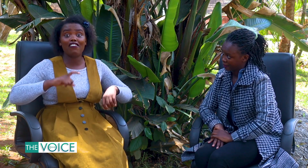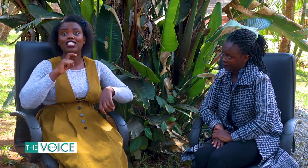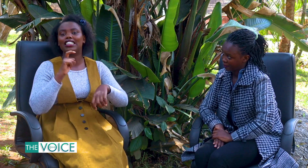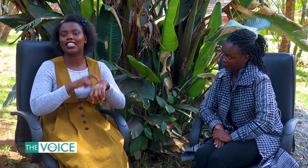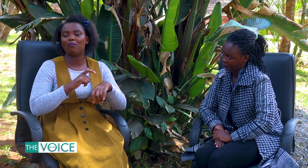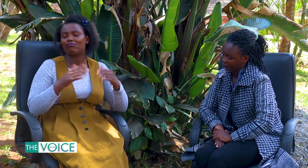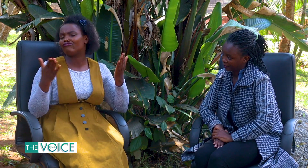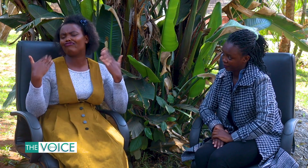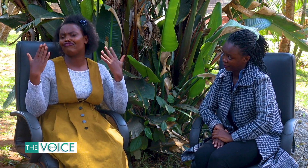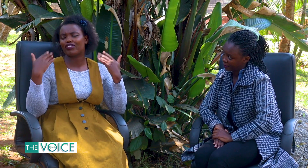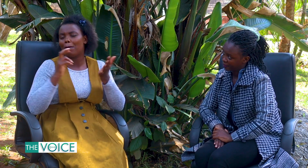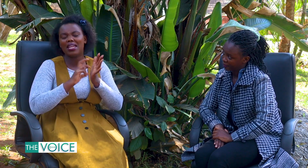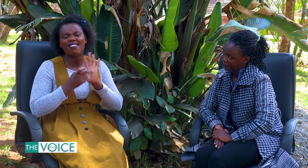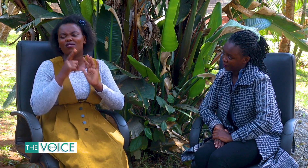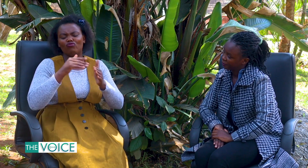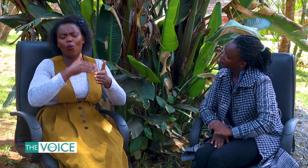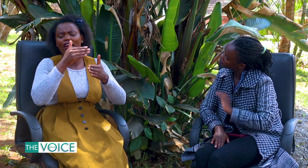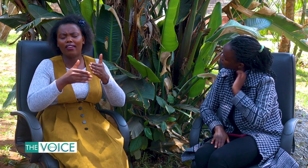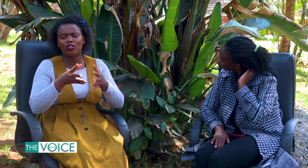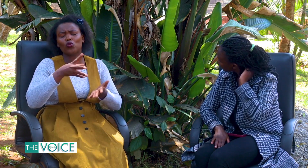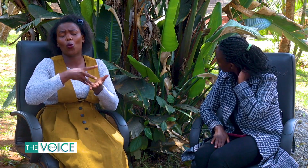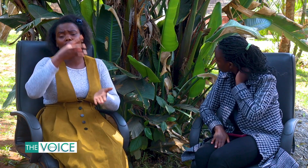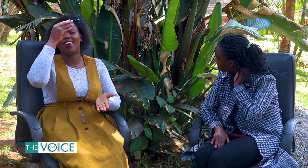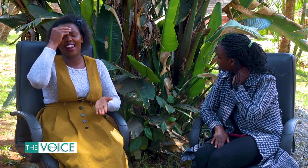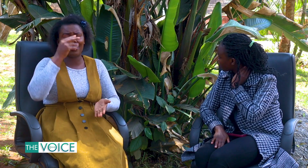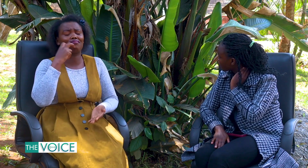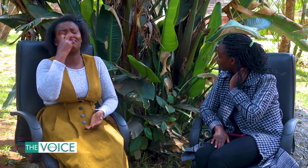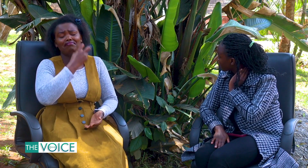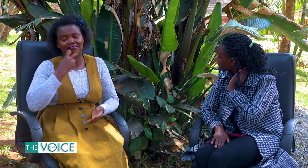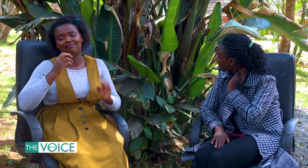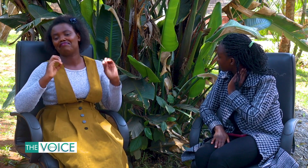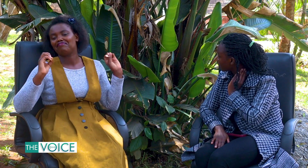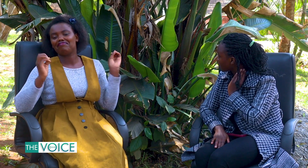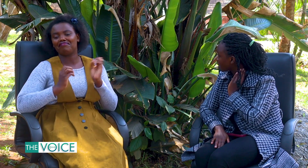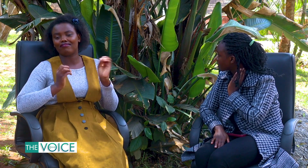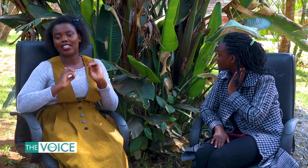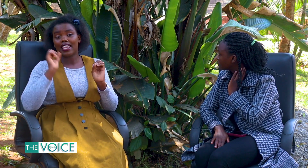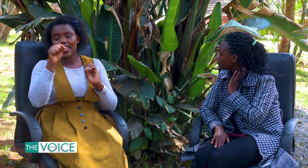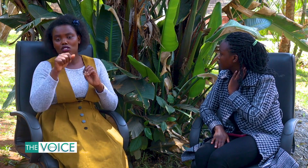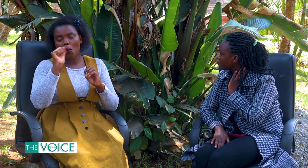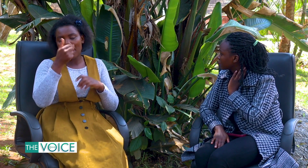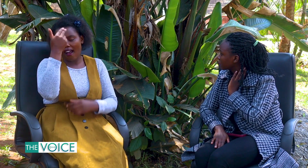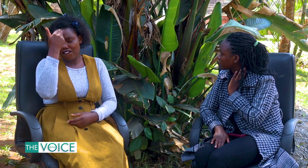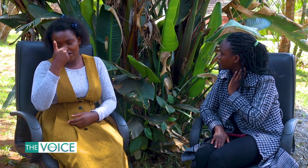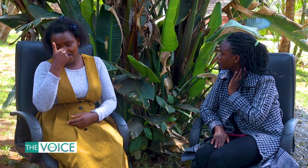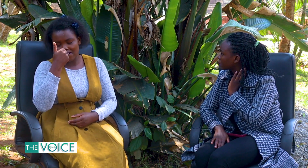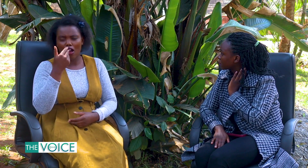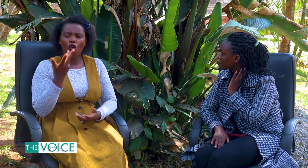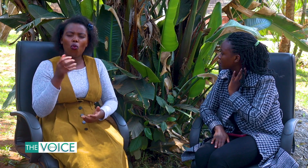of the world. You can continue learning every day. We have some who are hard of